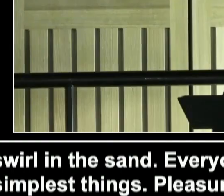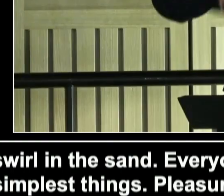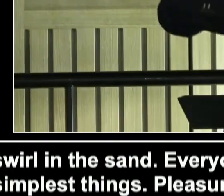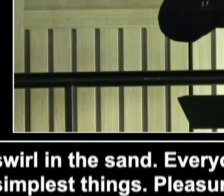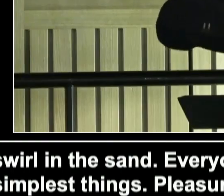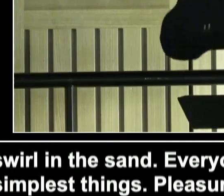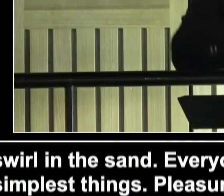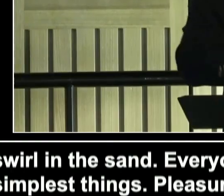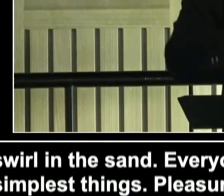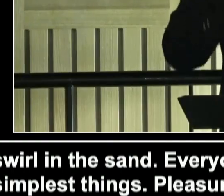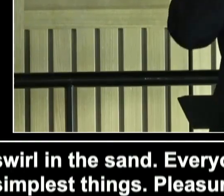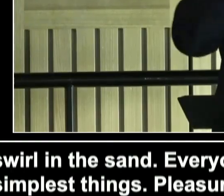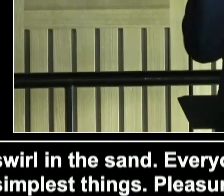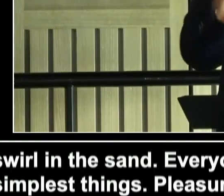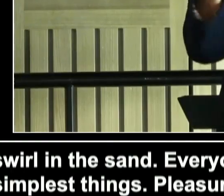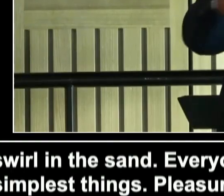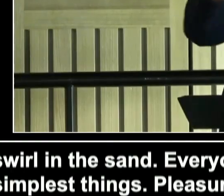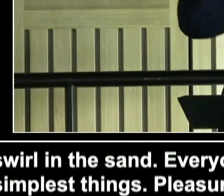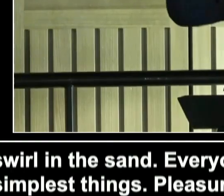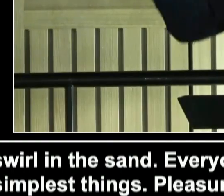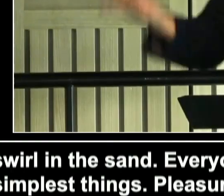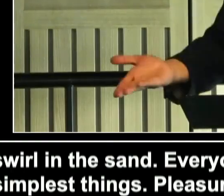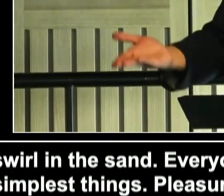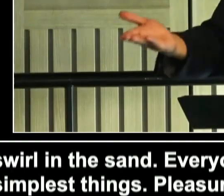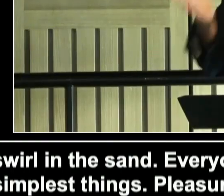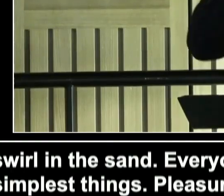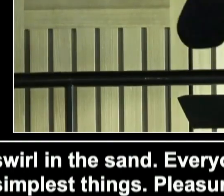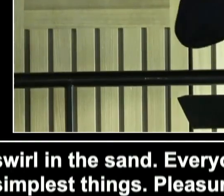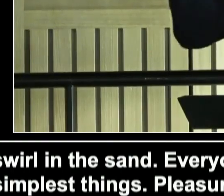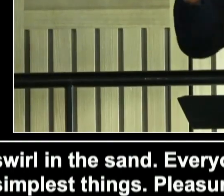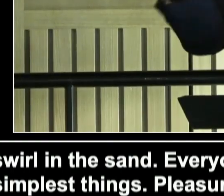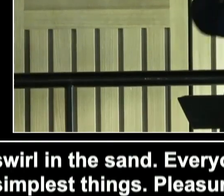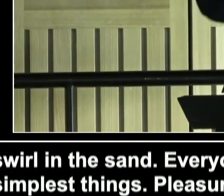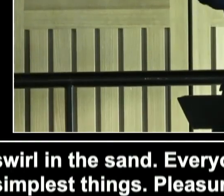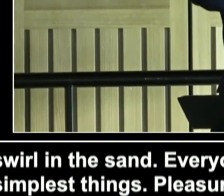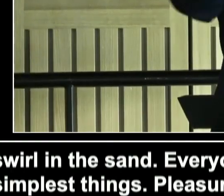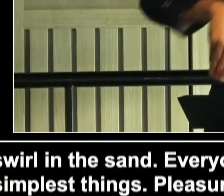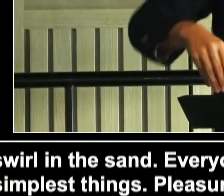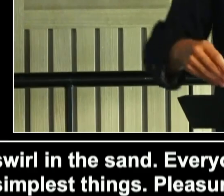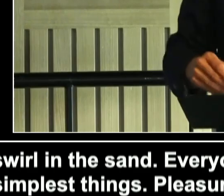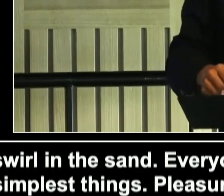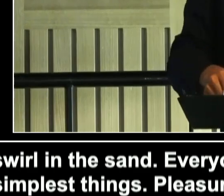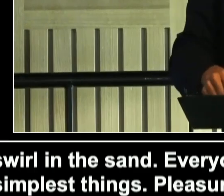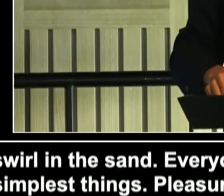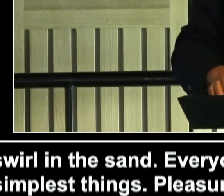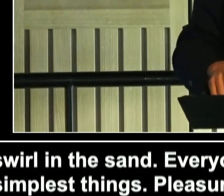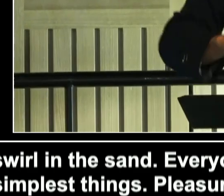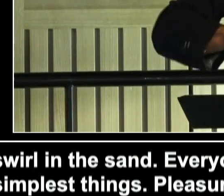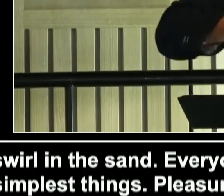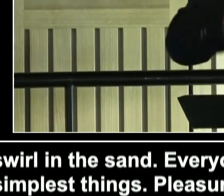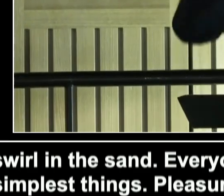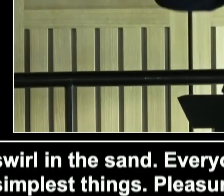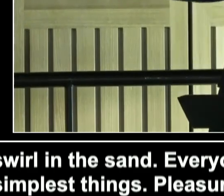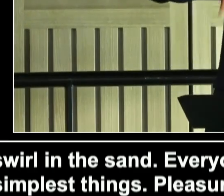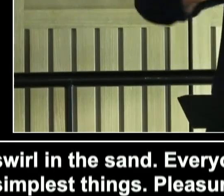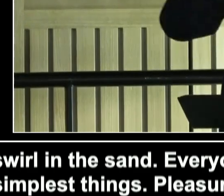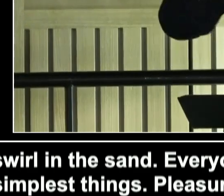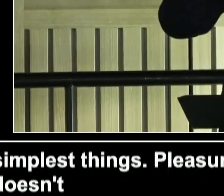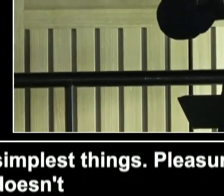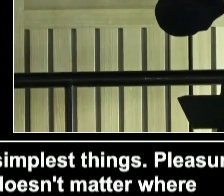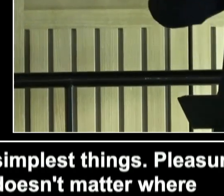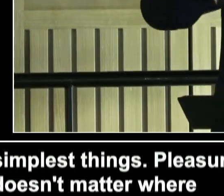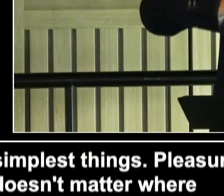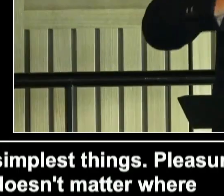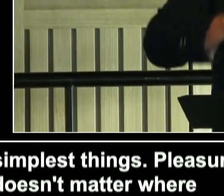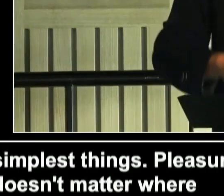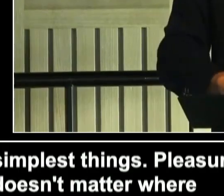On Gadigal land today, it doesn't matter who you are, it doesn't matter where you are from, but you are